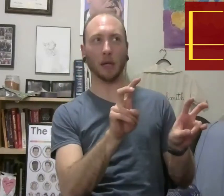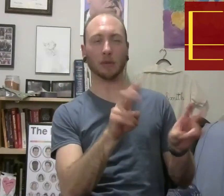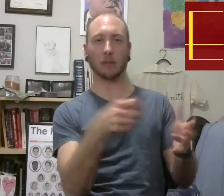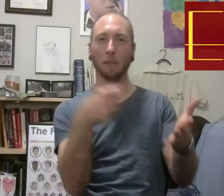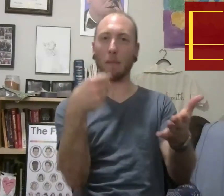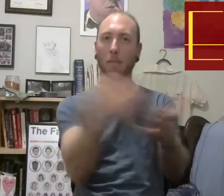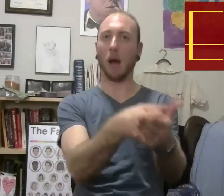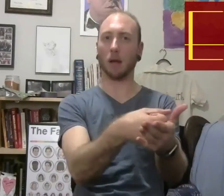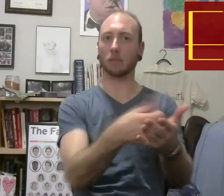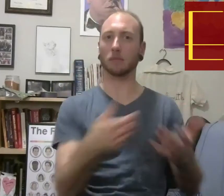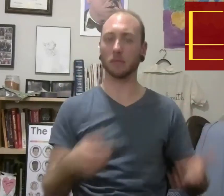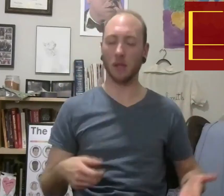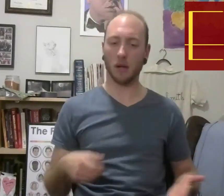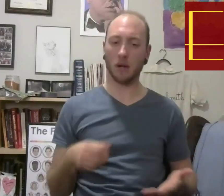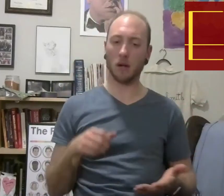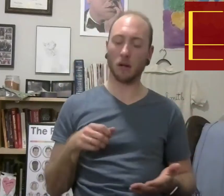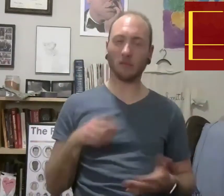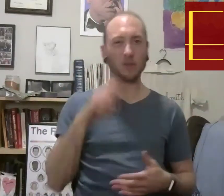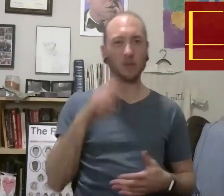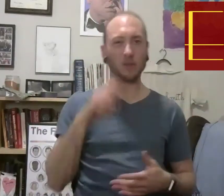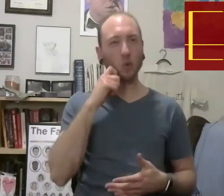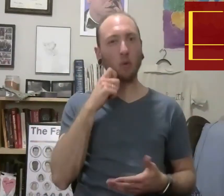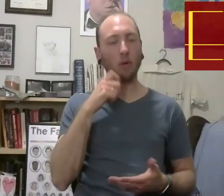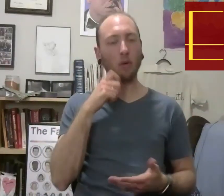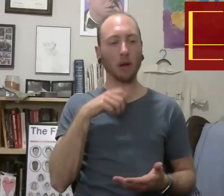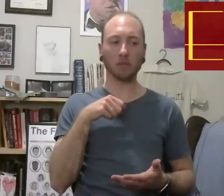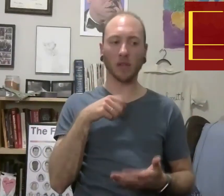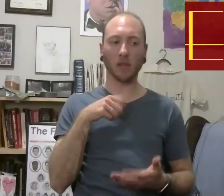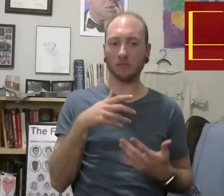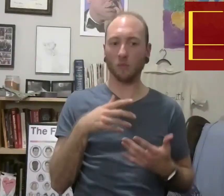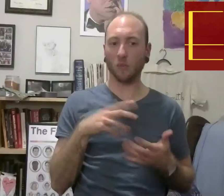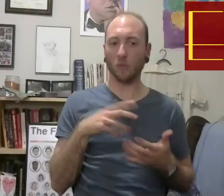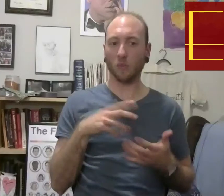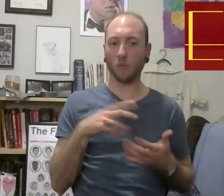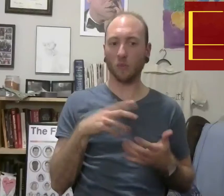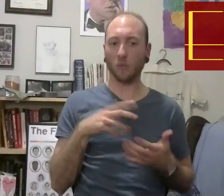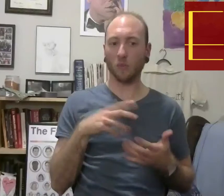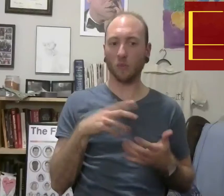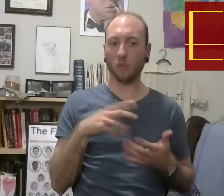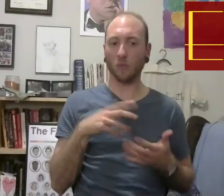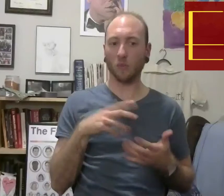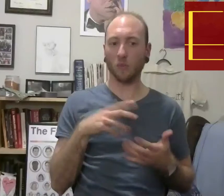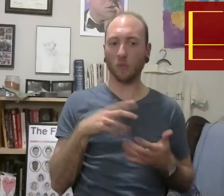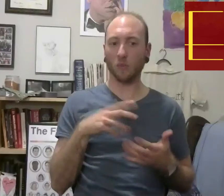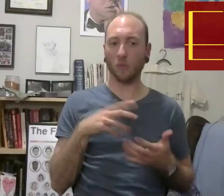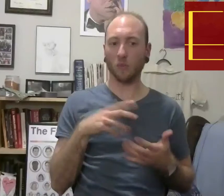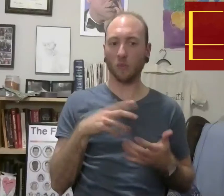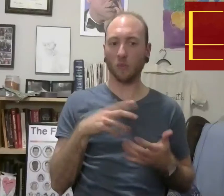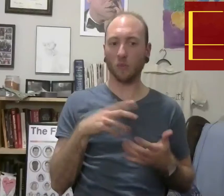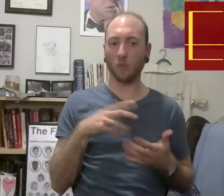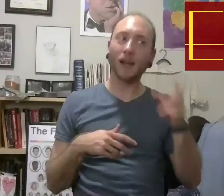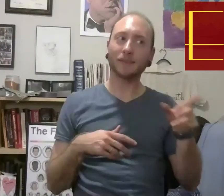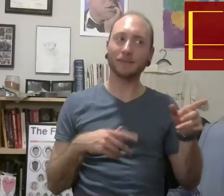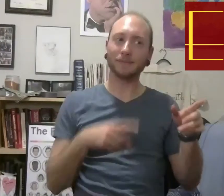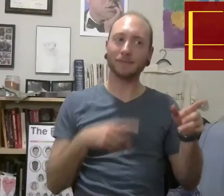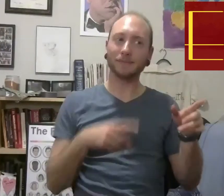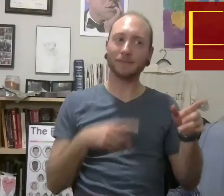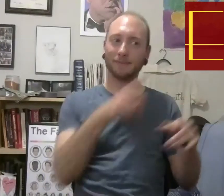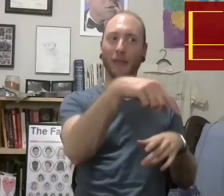kind of a cool topic. And I heard people say,